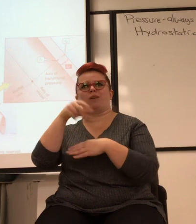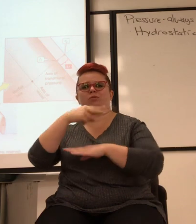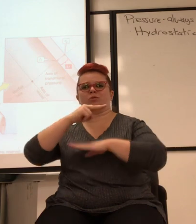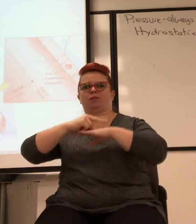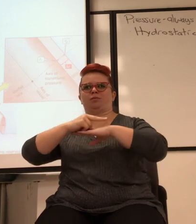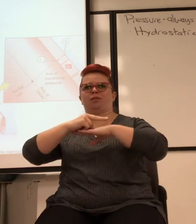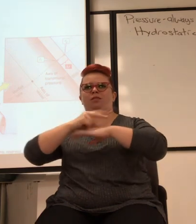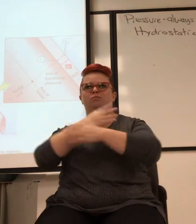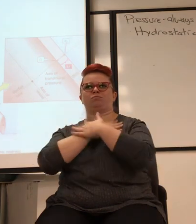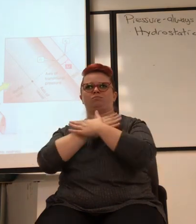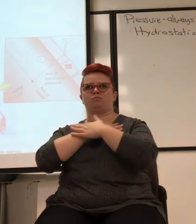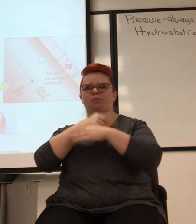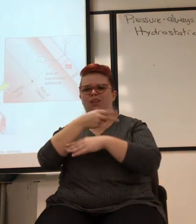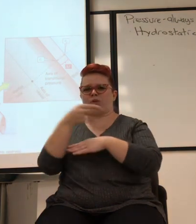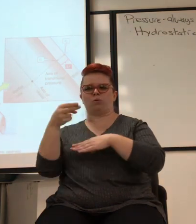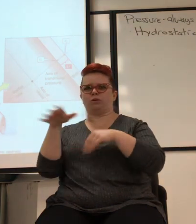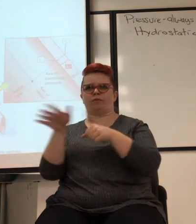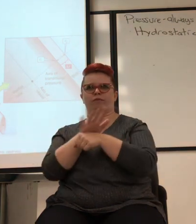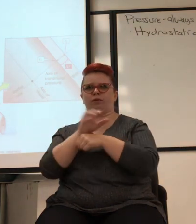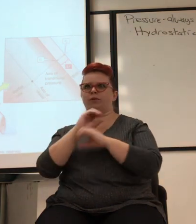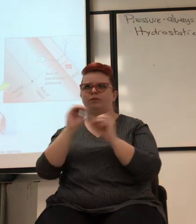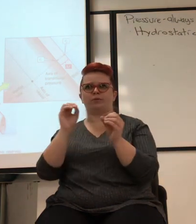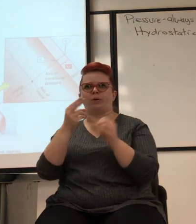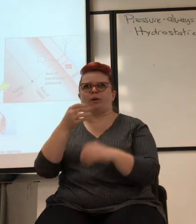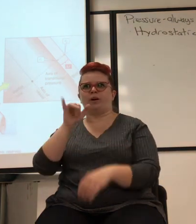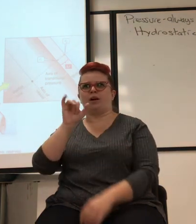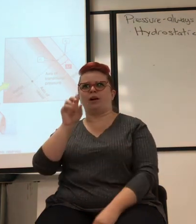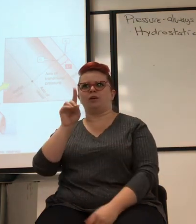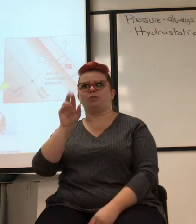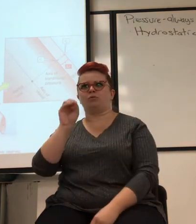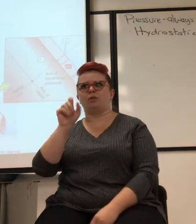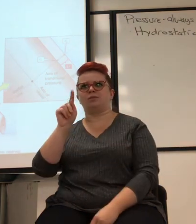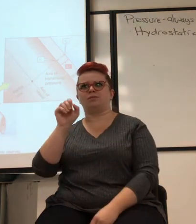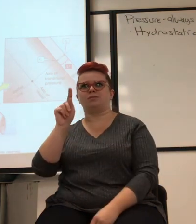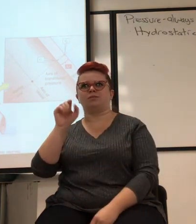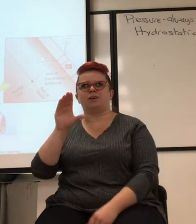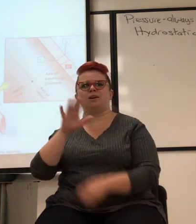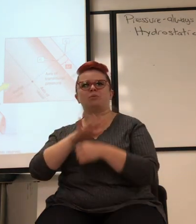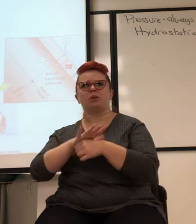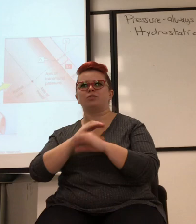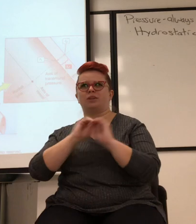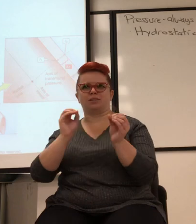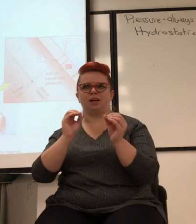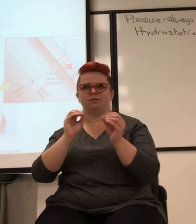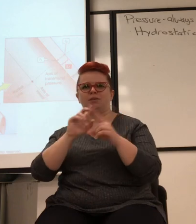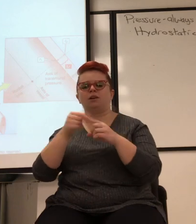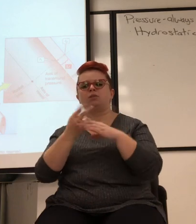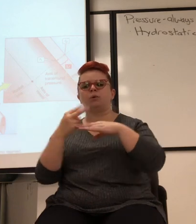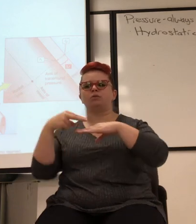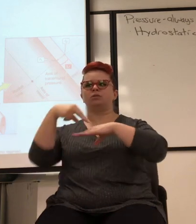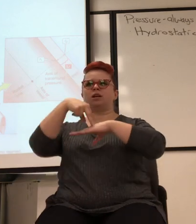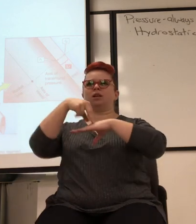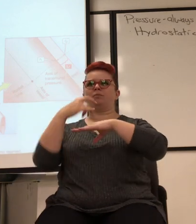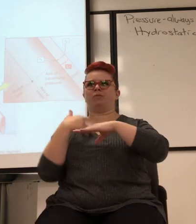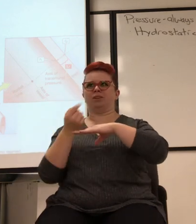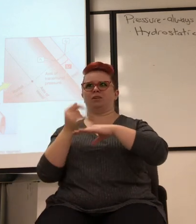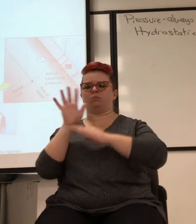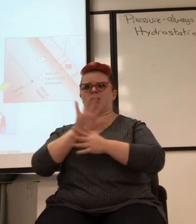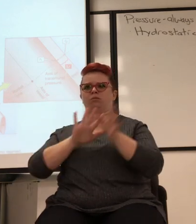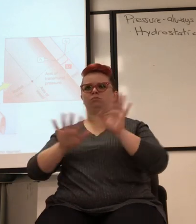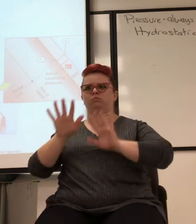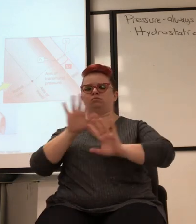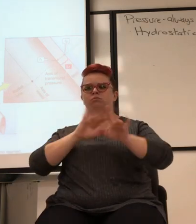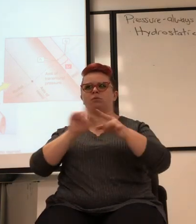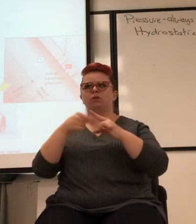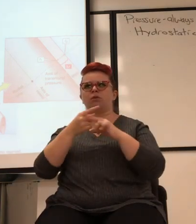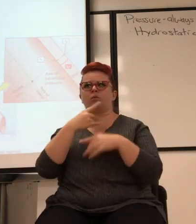relax. You're horizontal, so there's no hydrostatic pressure. Everything kind of vasodilates. When you stand up, again, you feel that little faintness where